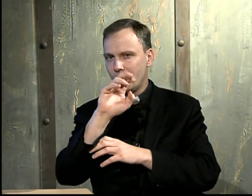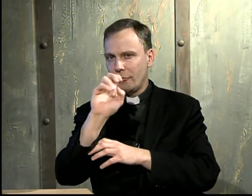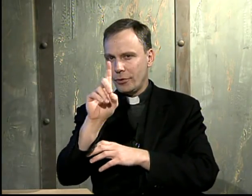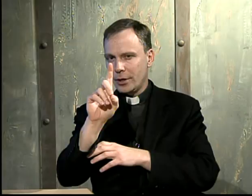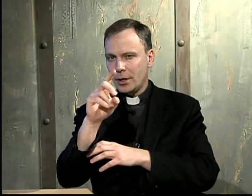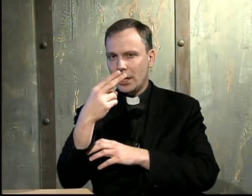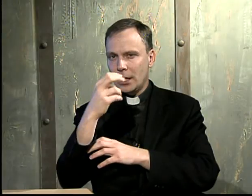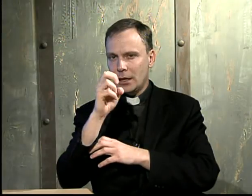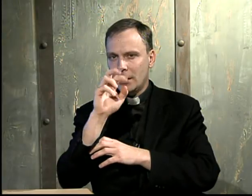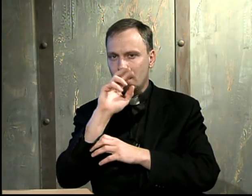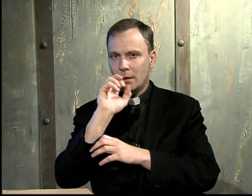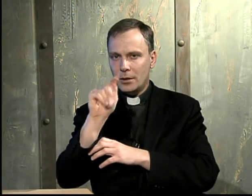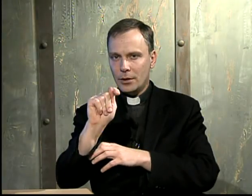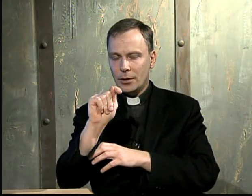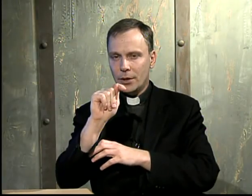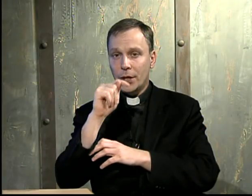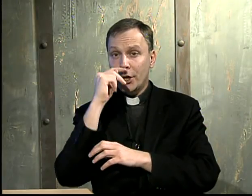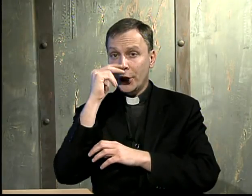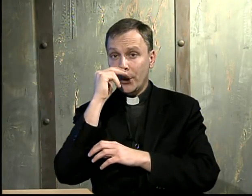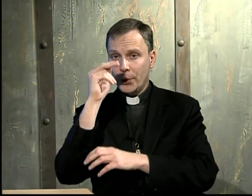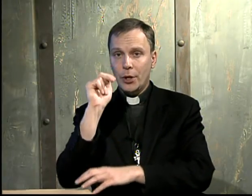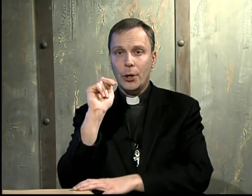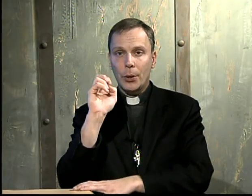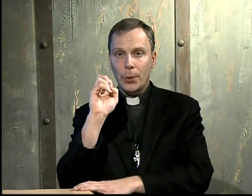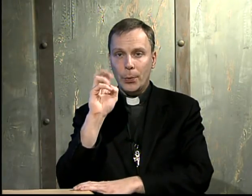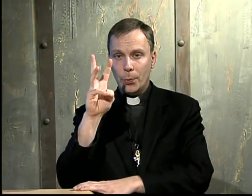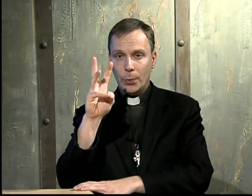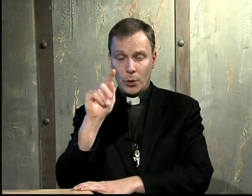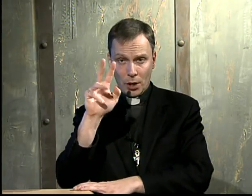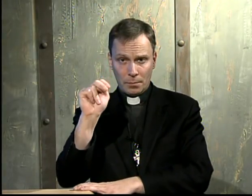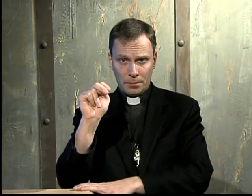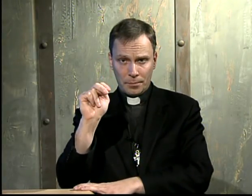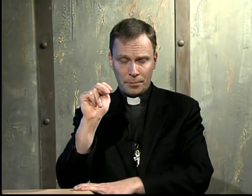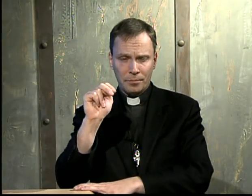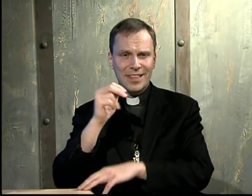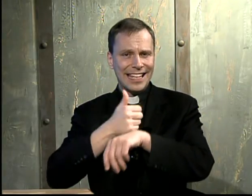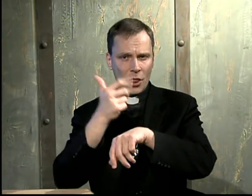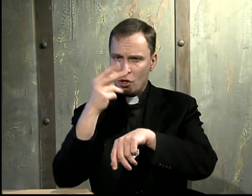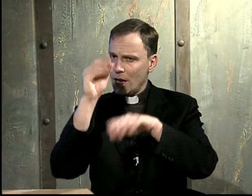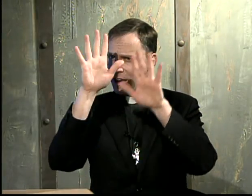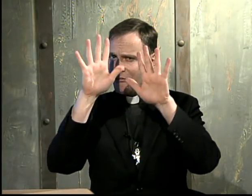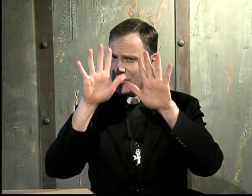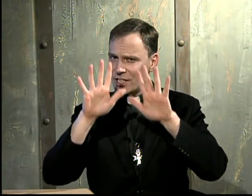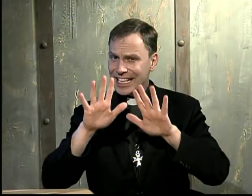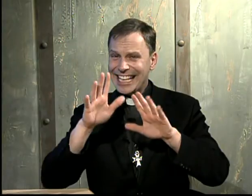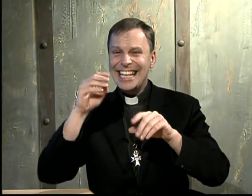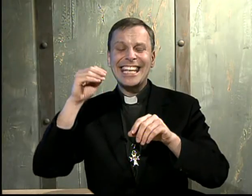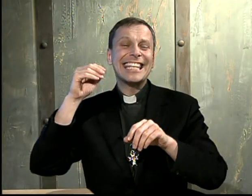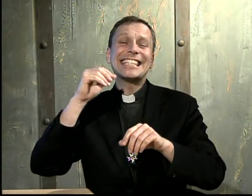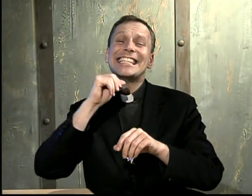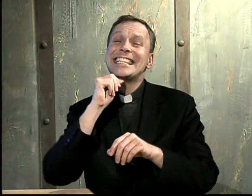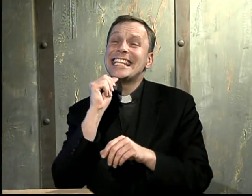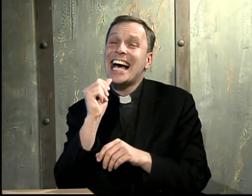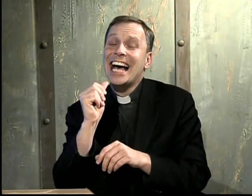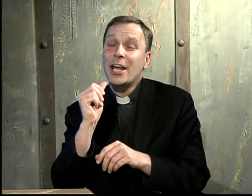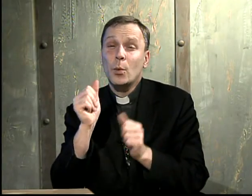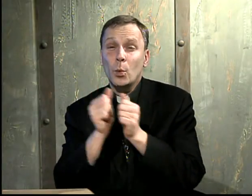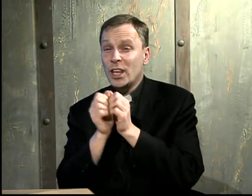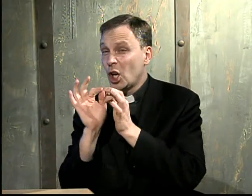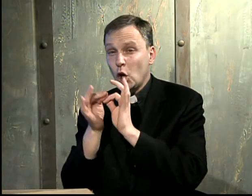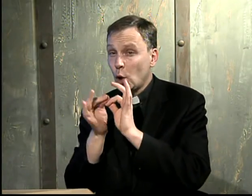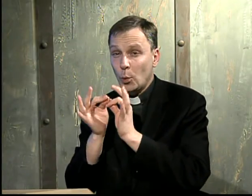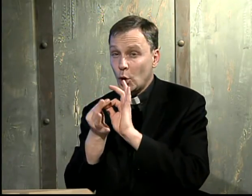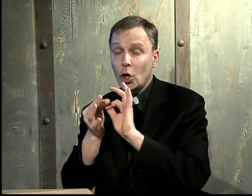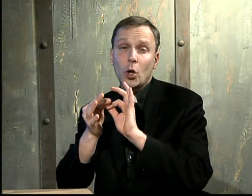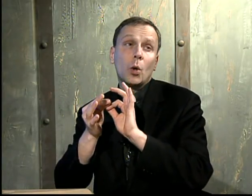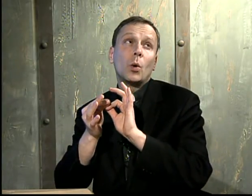there is always a Sunday Mass at Sacred Heart in Newton at 10:30. Every Sunday,